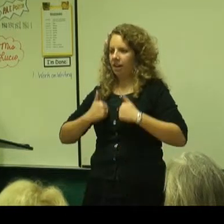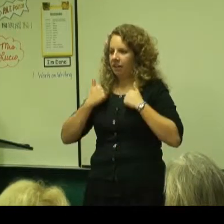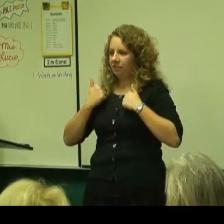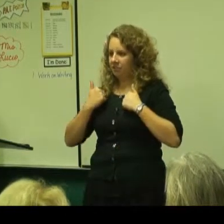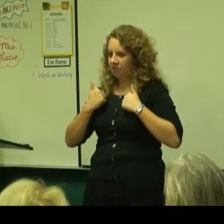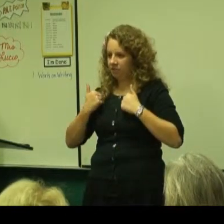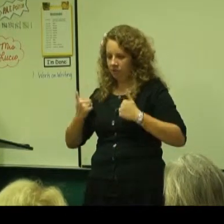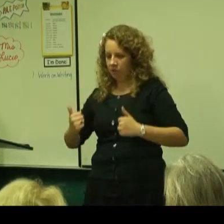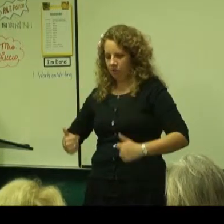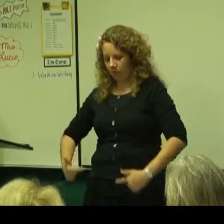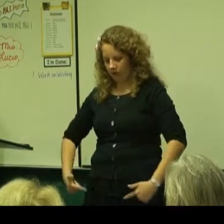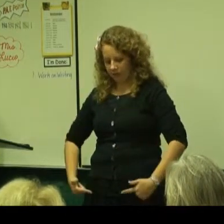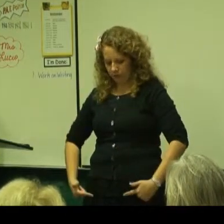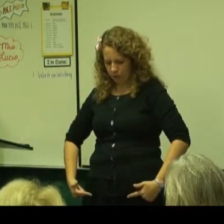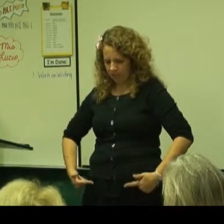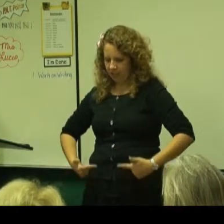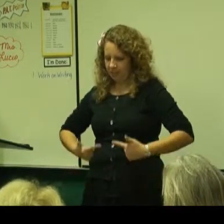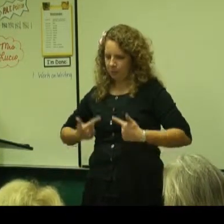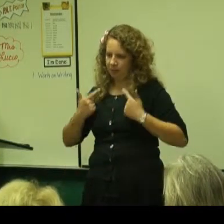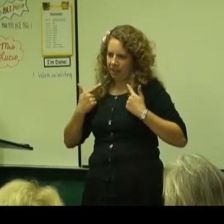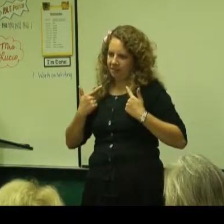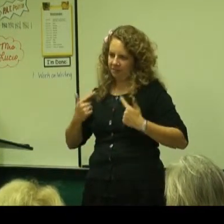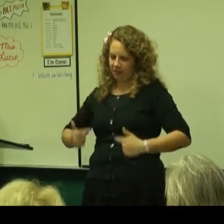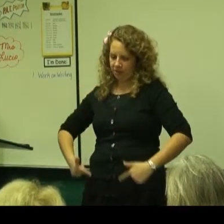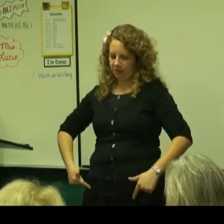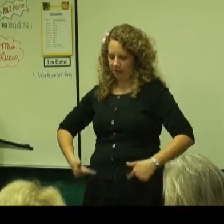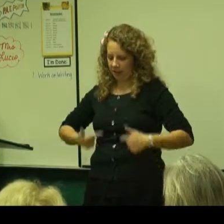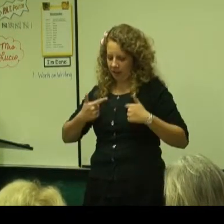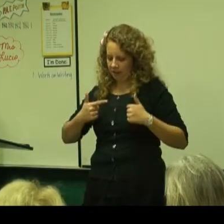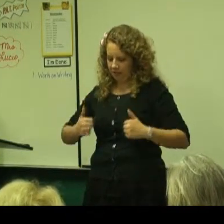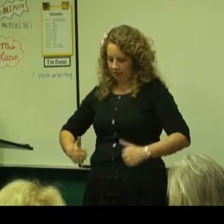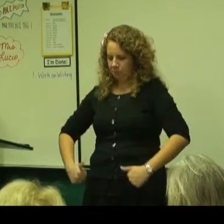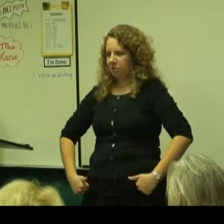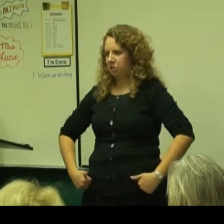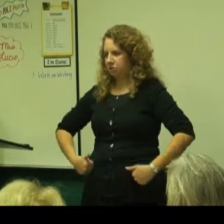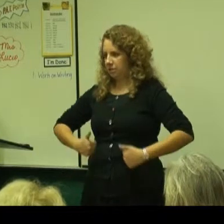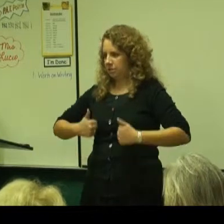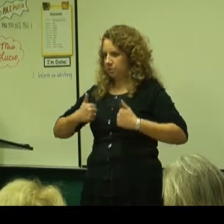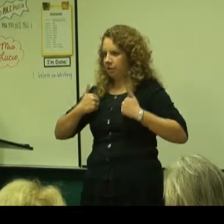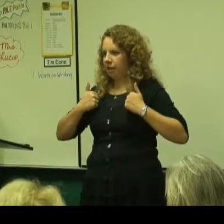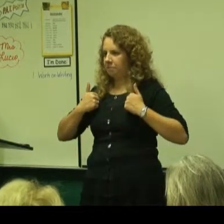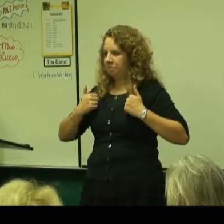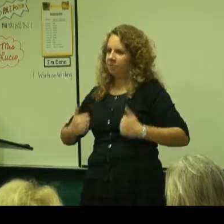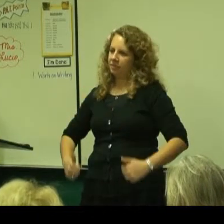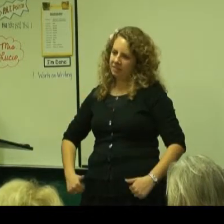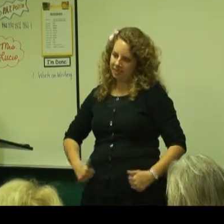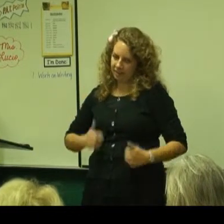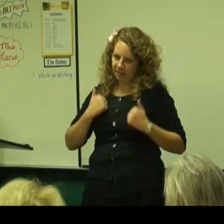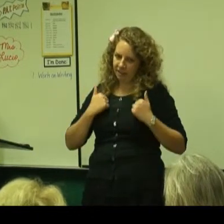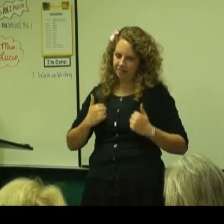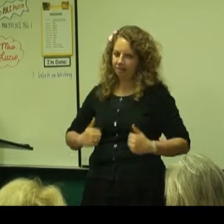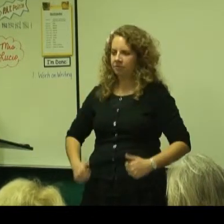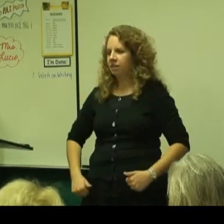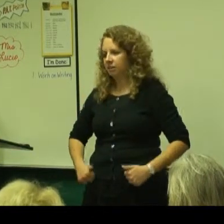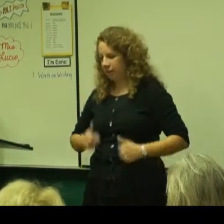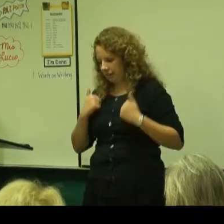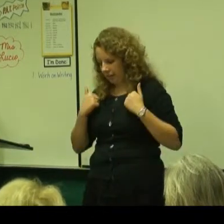alive. Or the old sign is more life. I do that a lot. But you see this one a lot. It's like life,